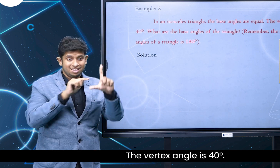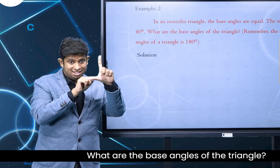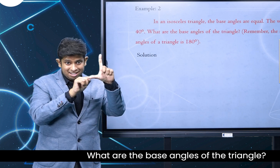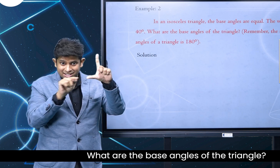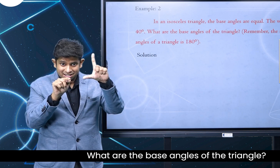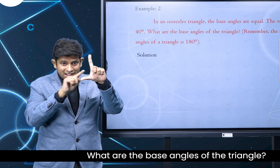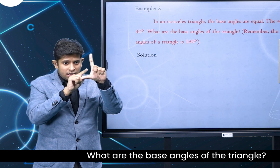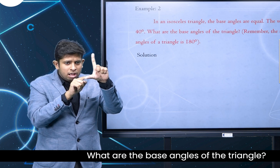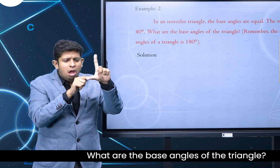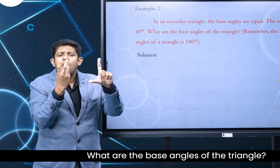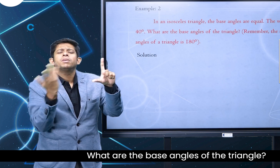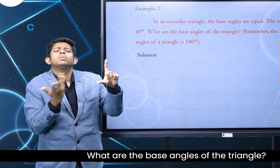What are the base angles of the triangle?